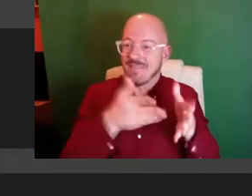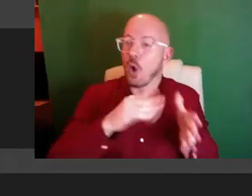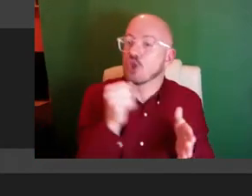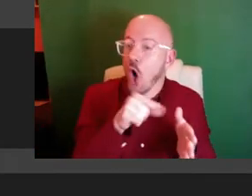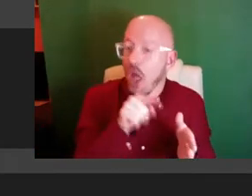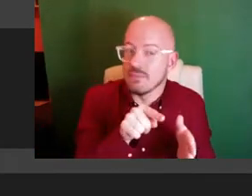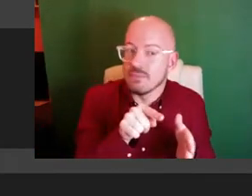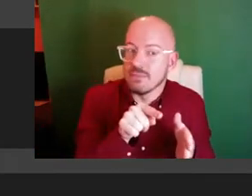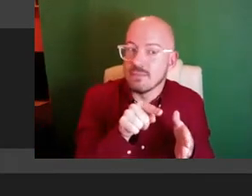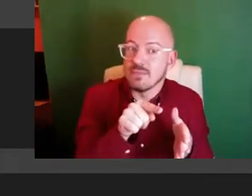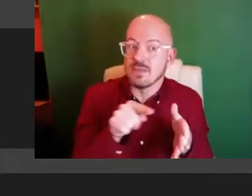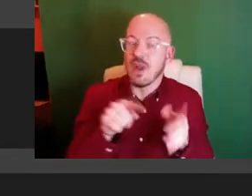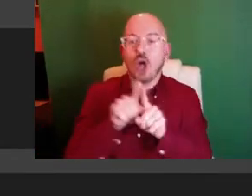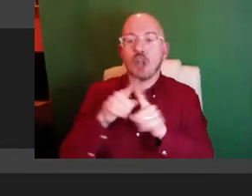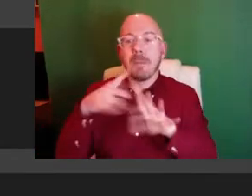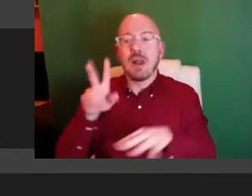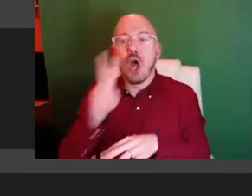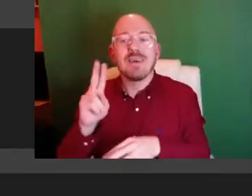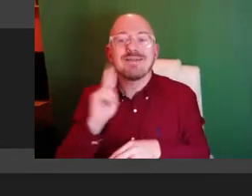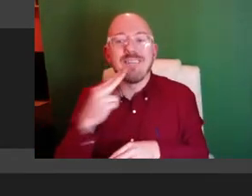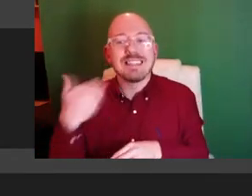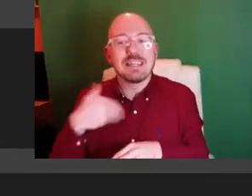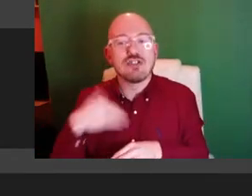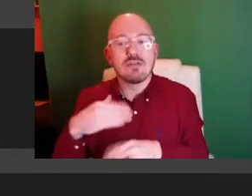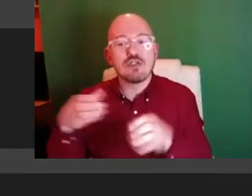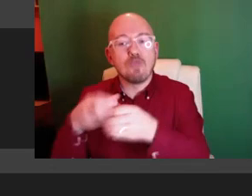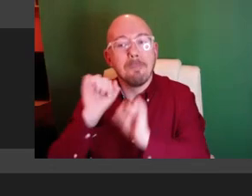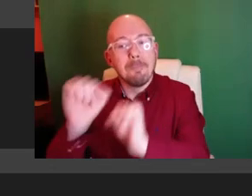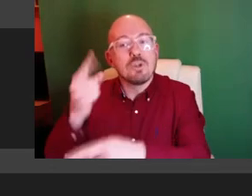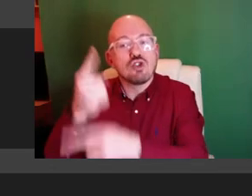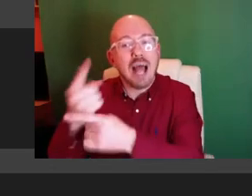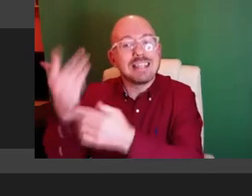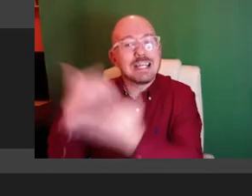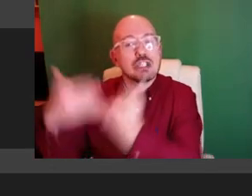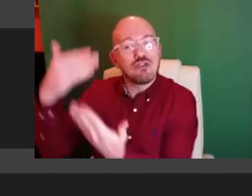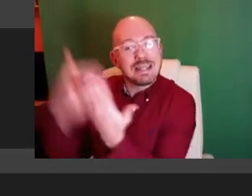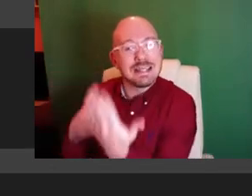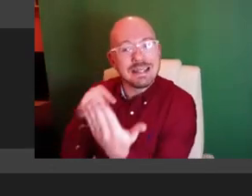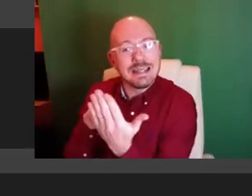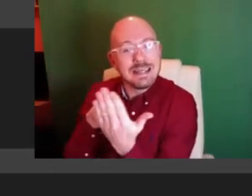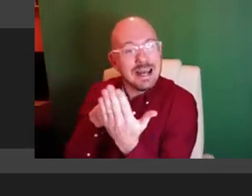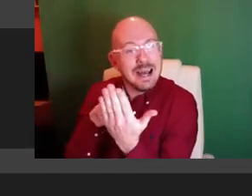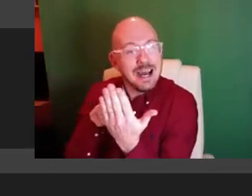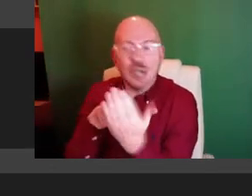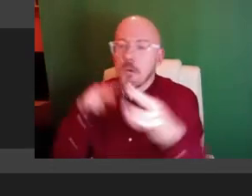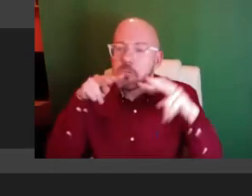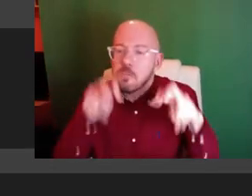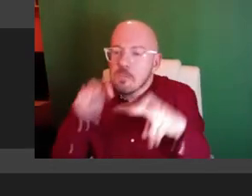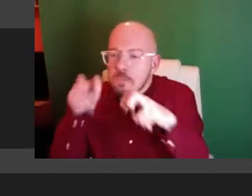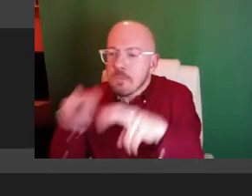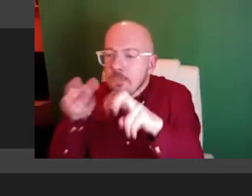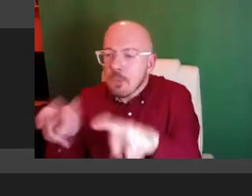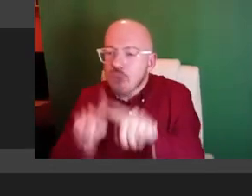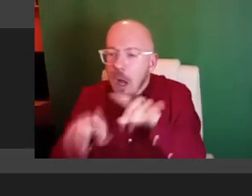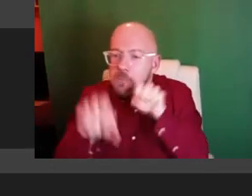both nationally and locally, with a focus obviously on Scotland. We also looked at a deaf